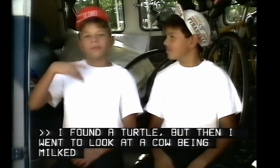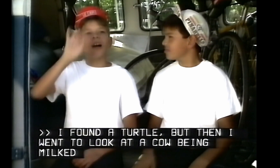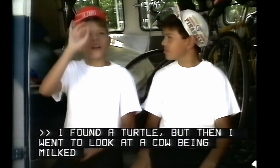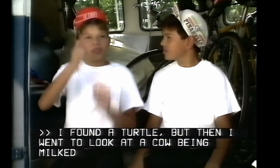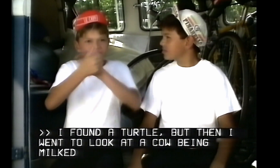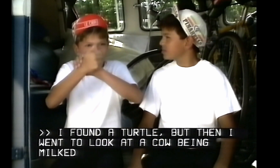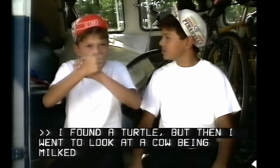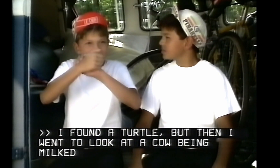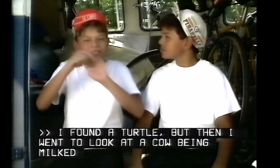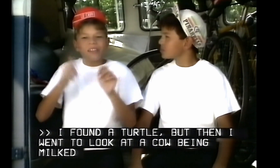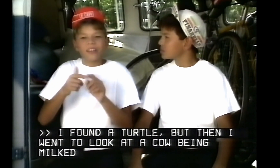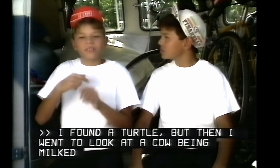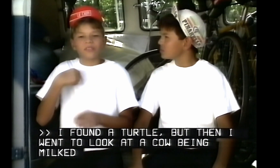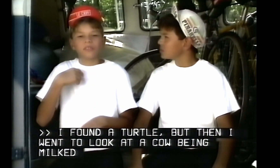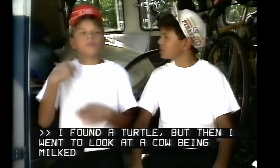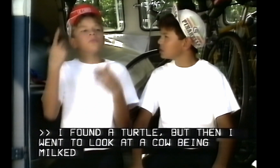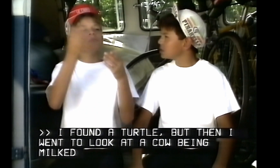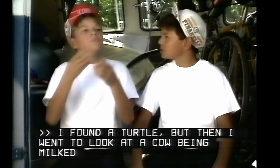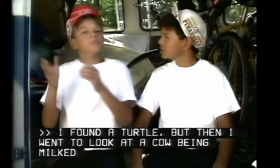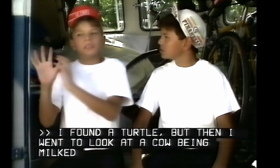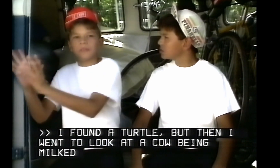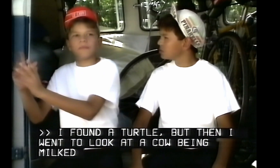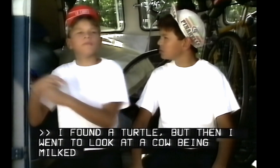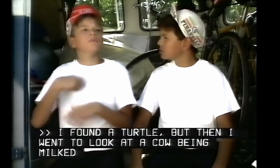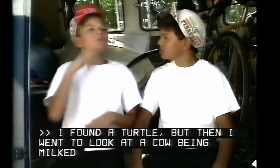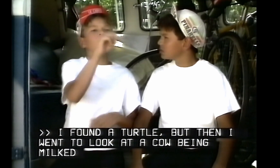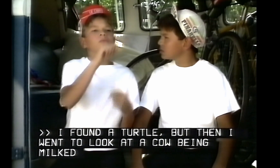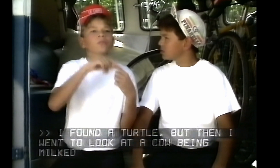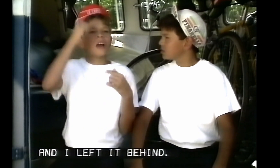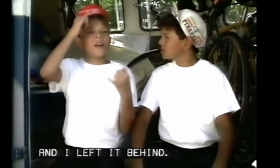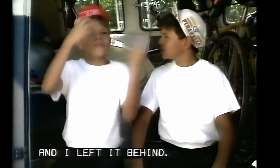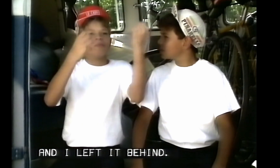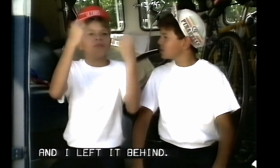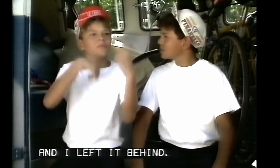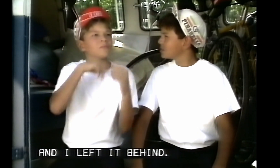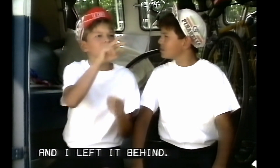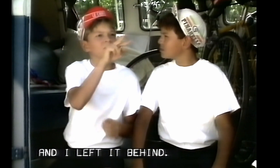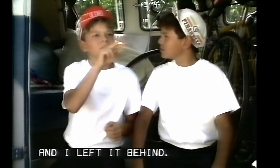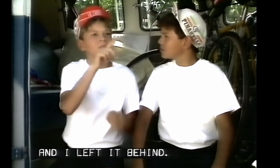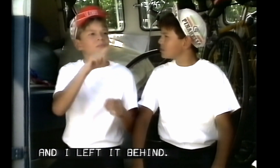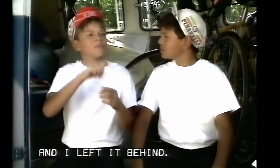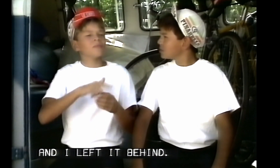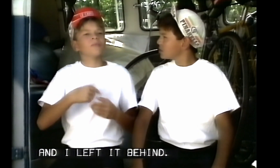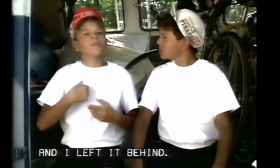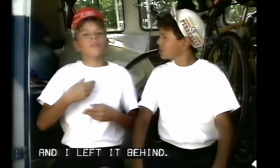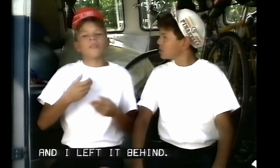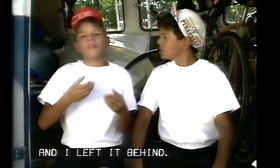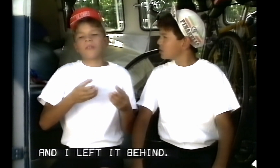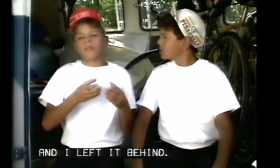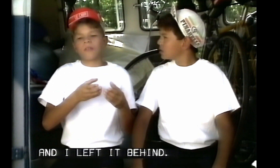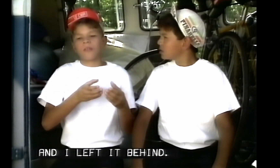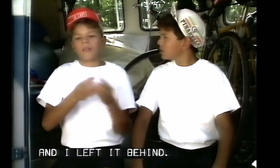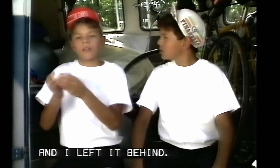I want to follow in my father's footsteps. I love to ride, and it's lots of fun, especially riding bikes with my dad.